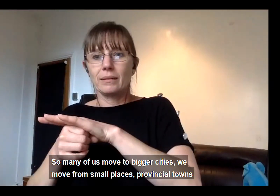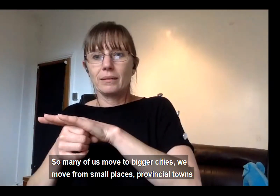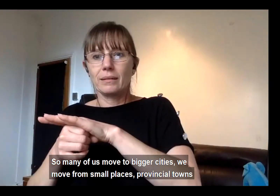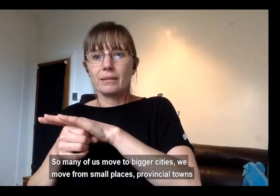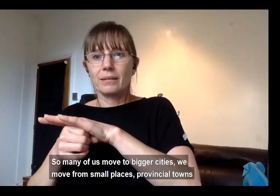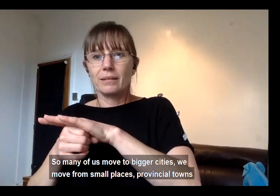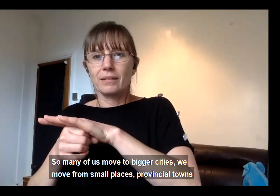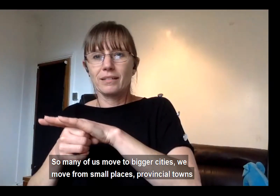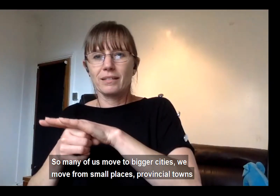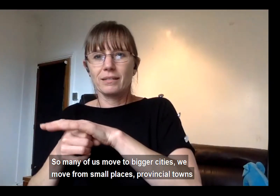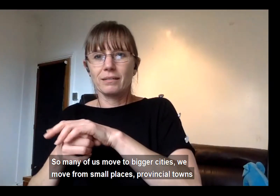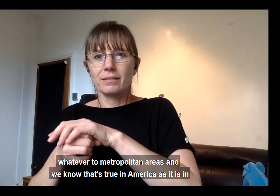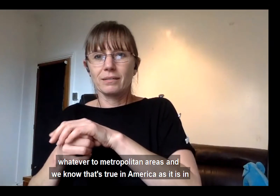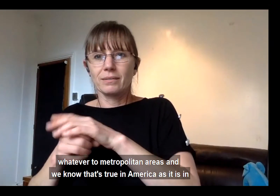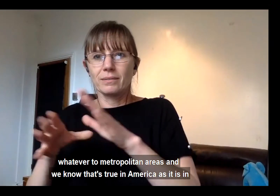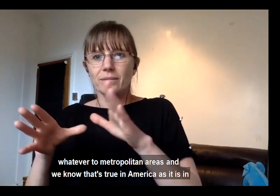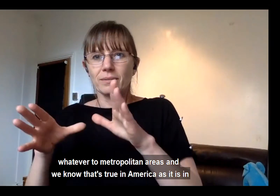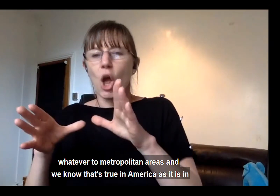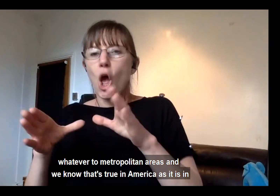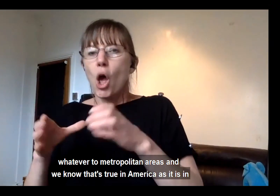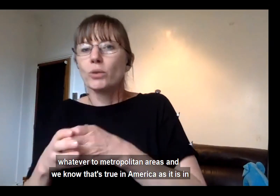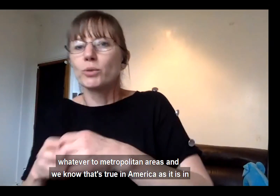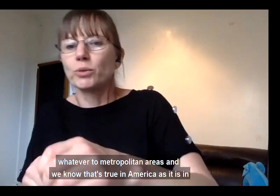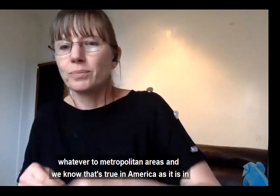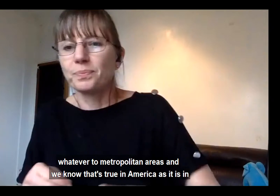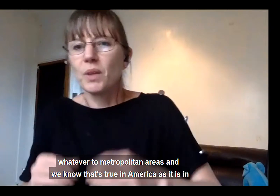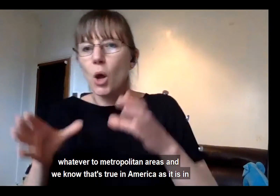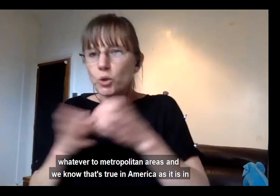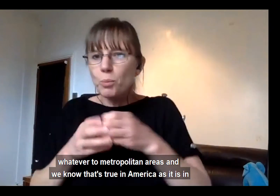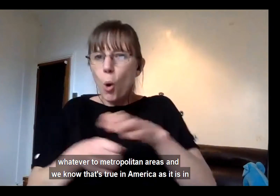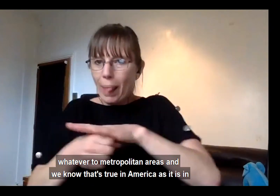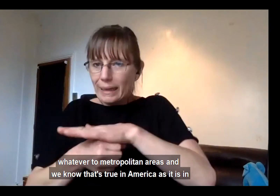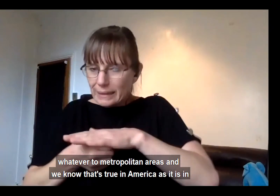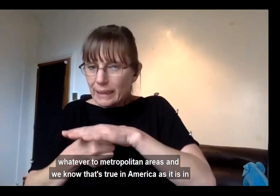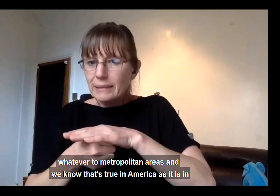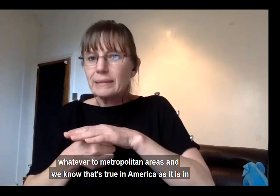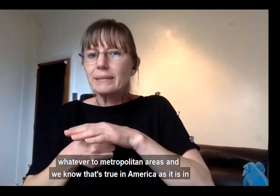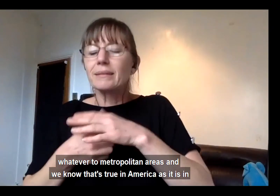small places, provincial towns, whatever, to